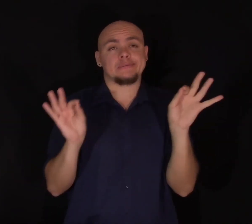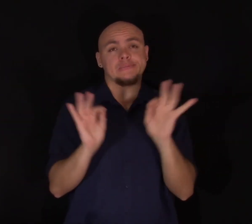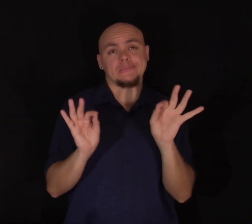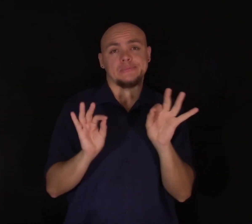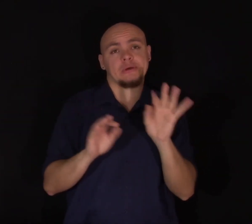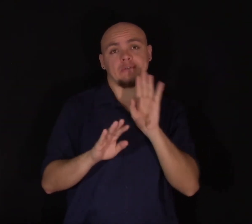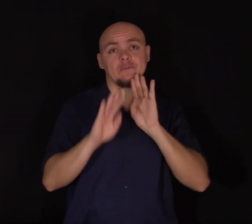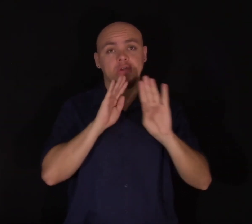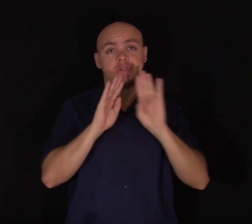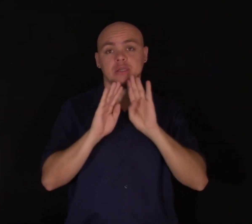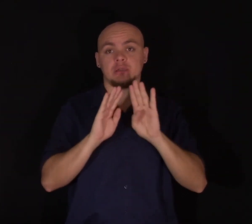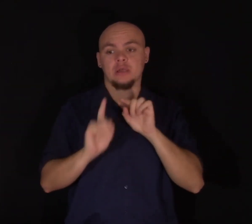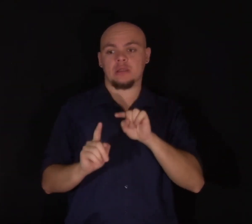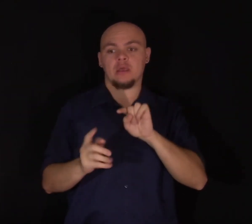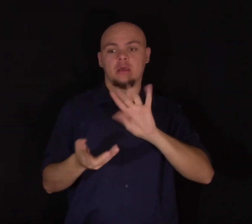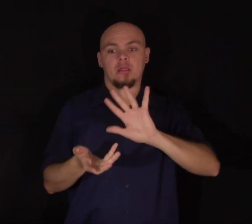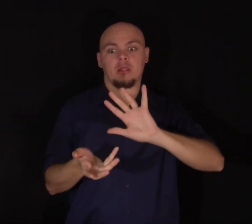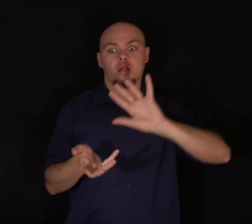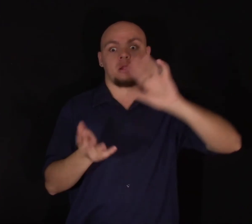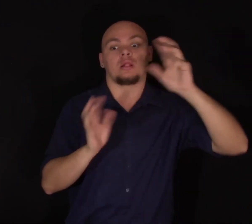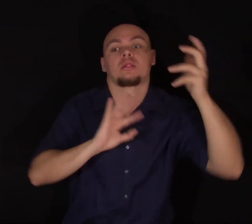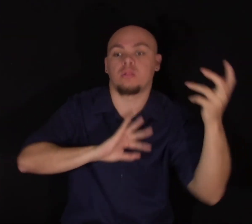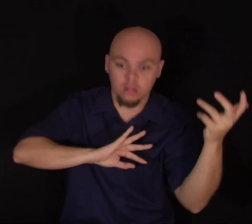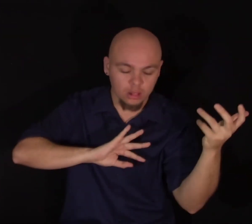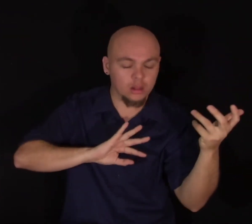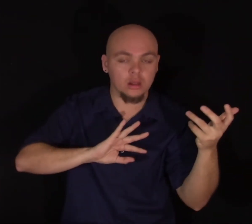frustrations send them into a tailspin.